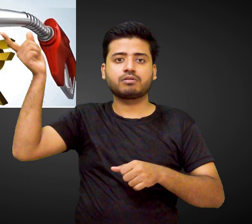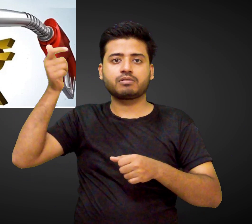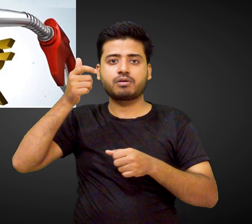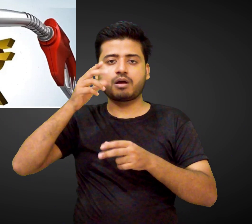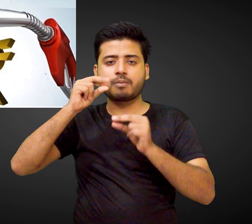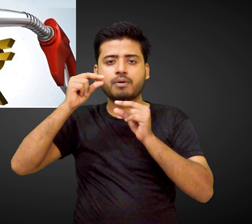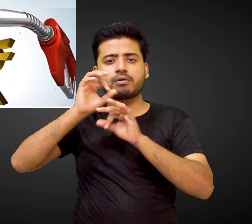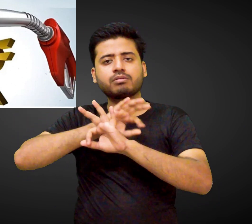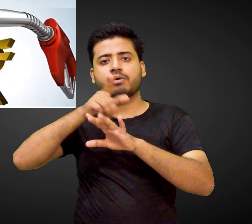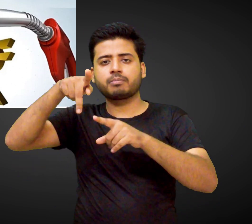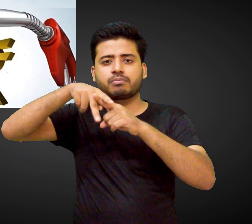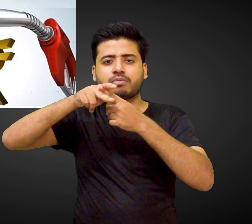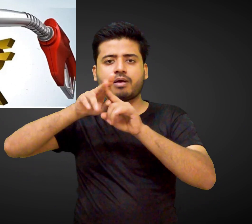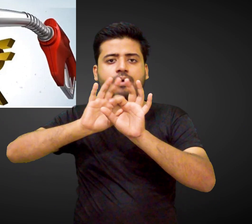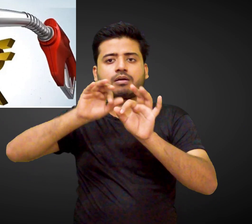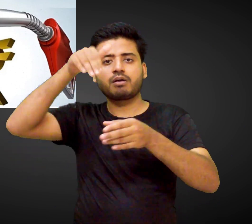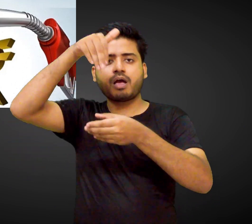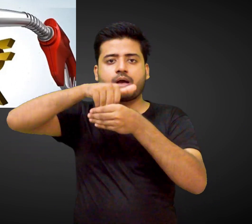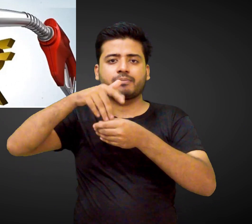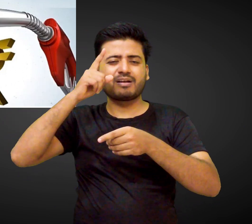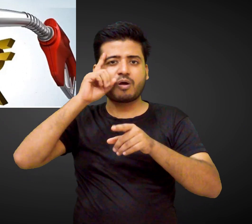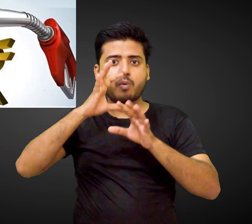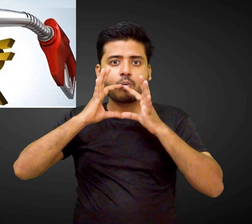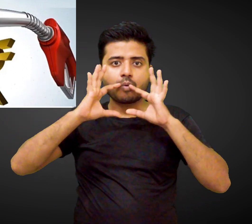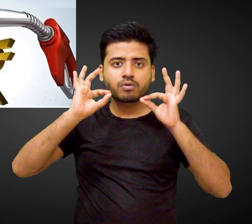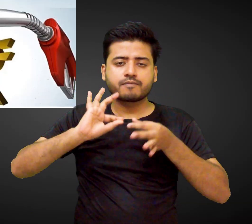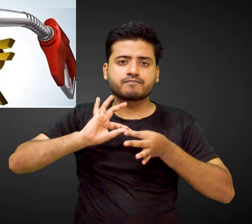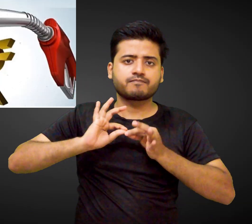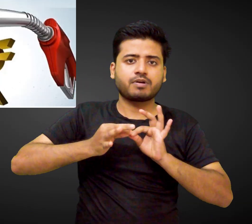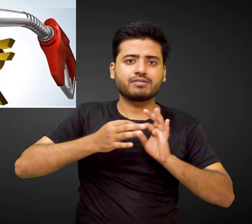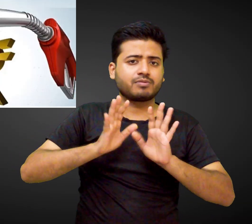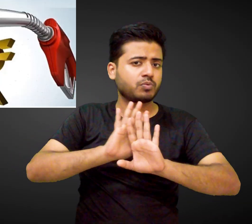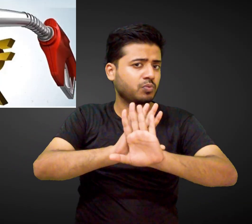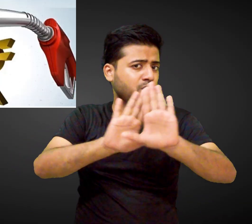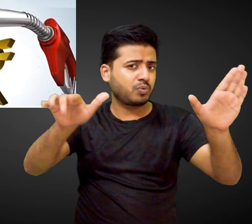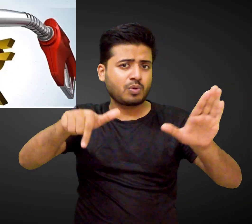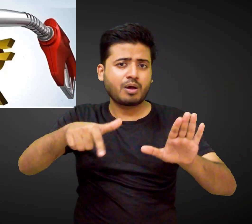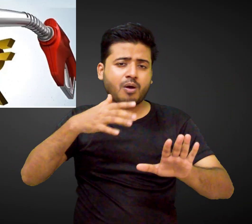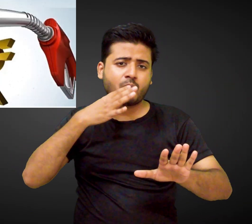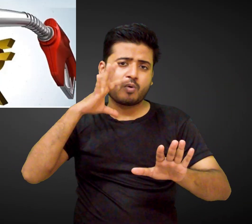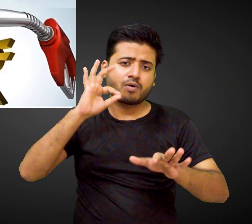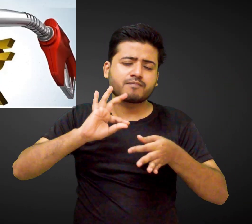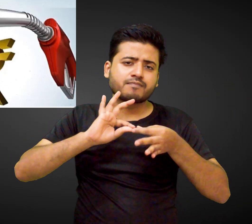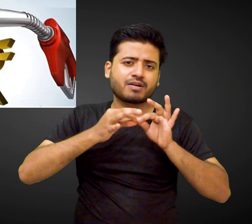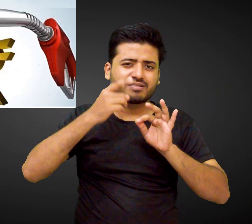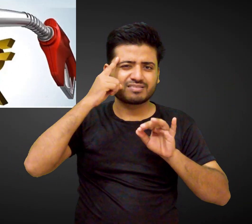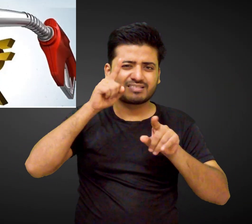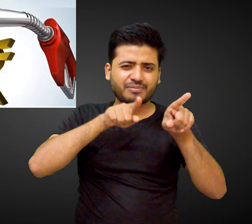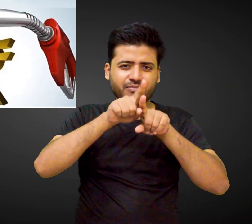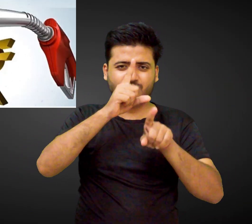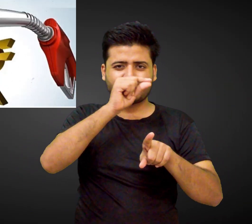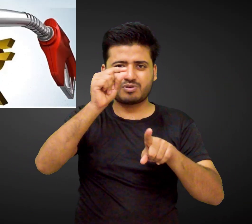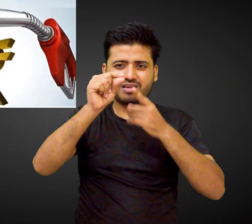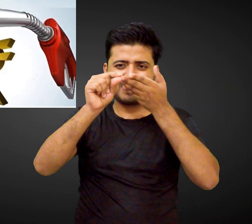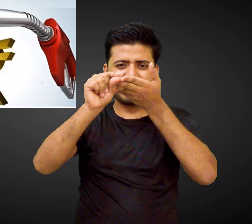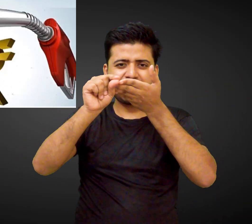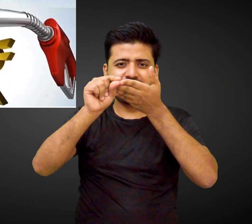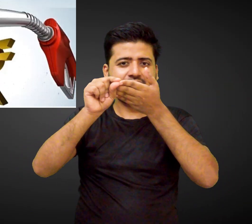or Tuesdays, and then rise toward the weekend when demand is higher. Filling up in the morning or late evening can also be beneficial,